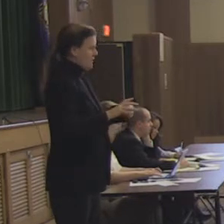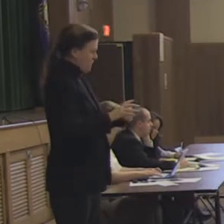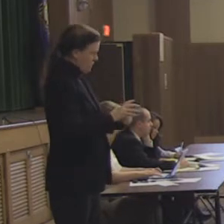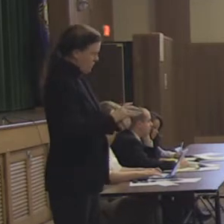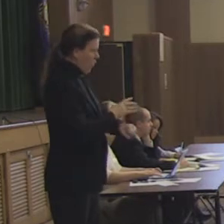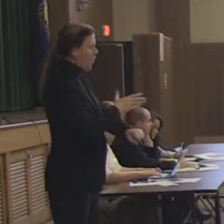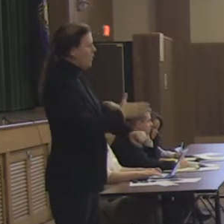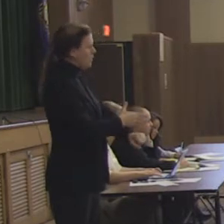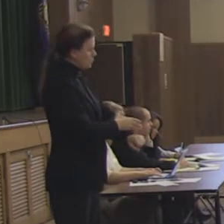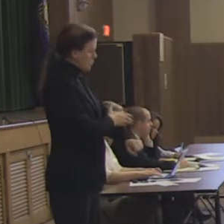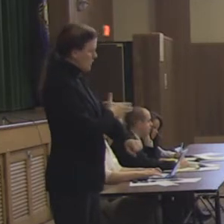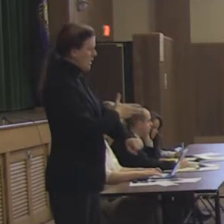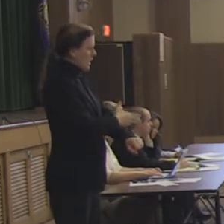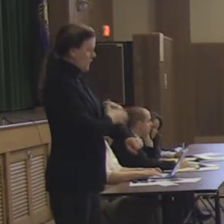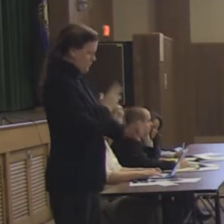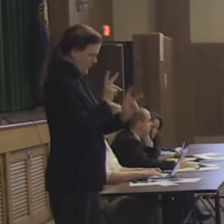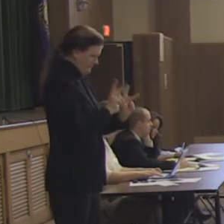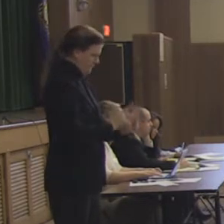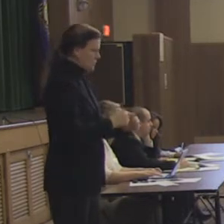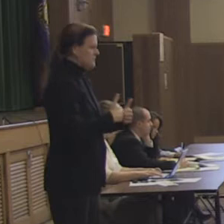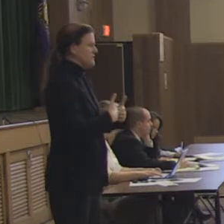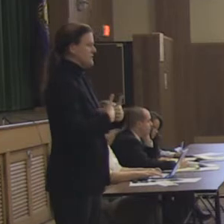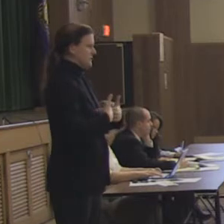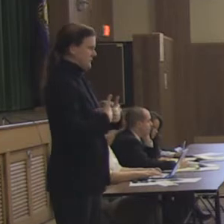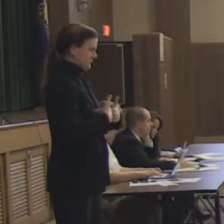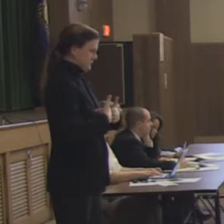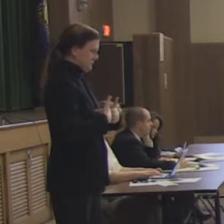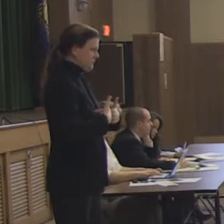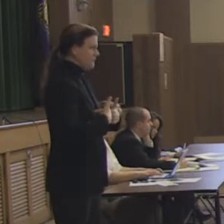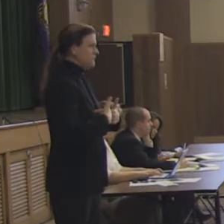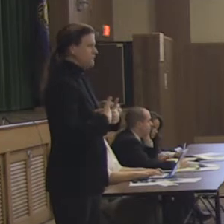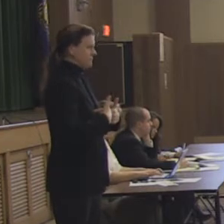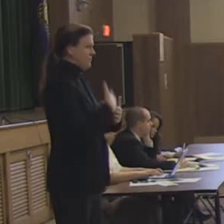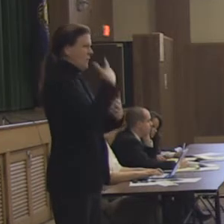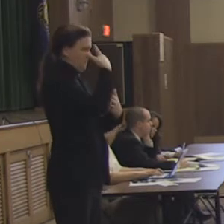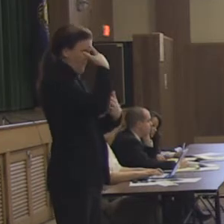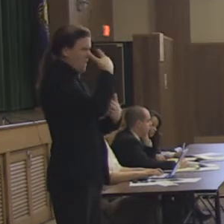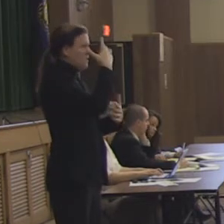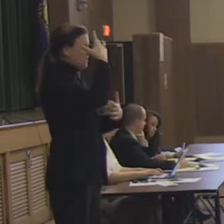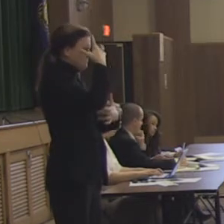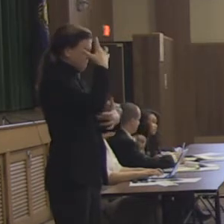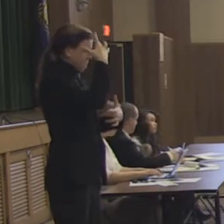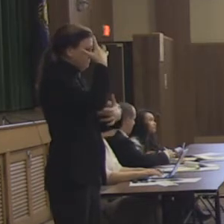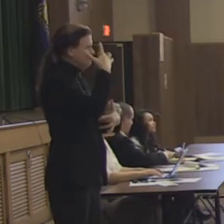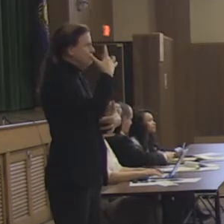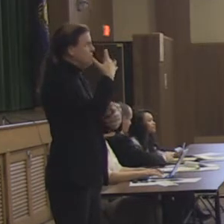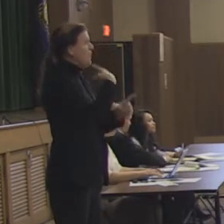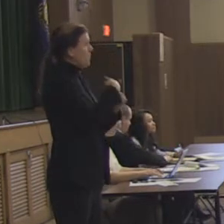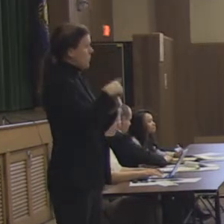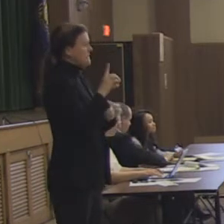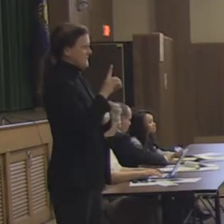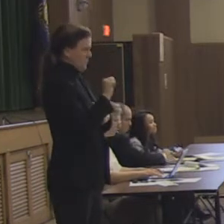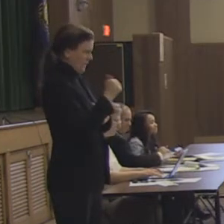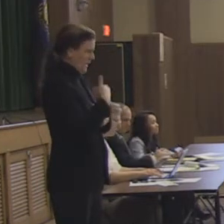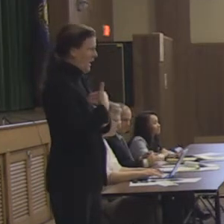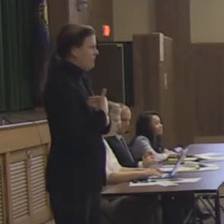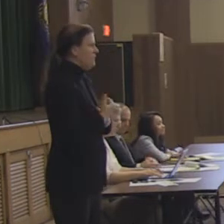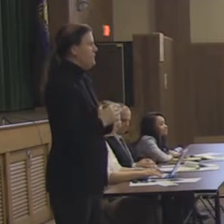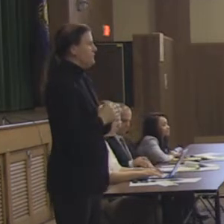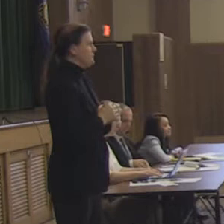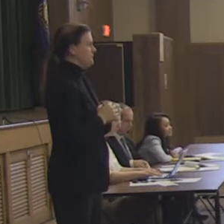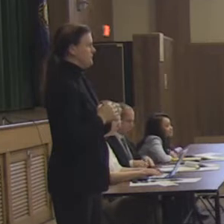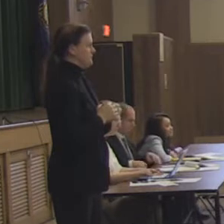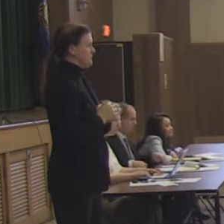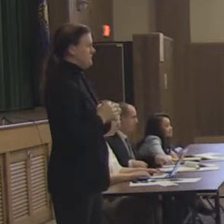recovery person in the mental health disability community. I'm